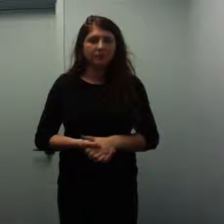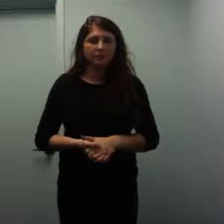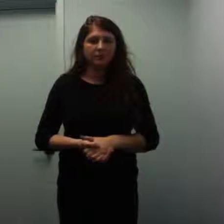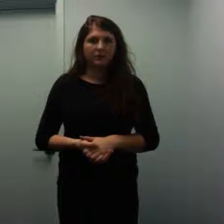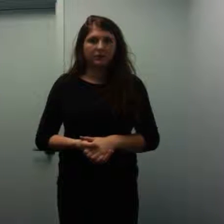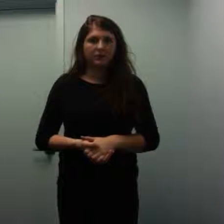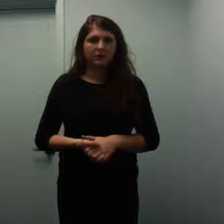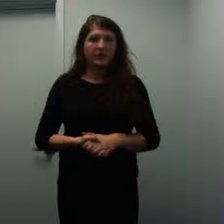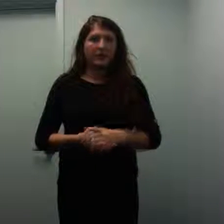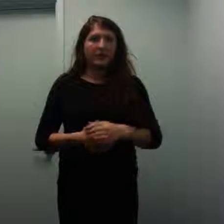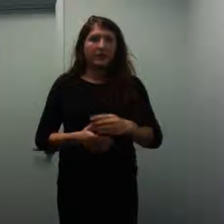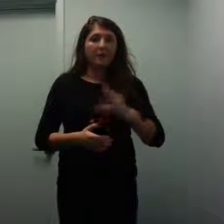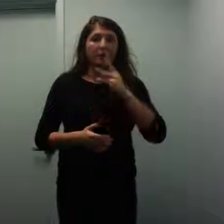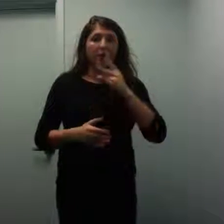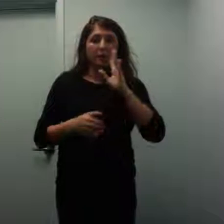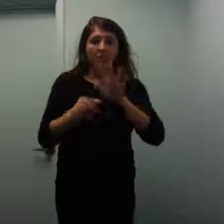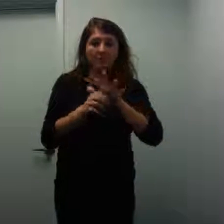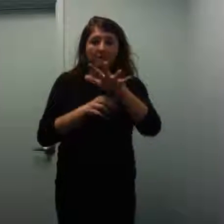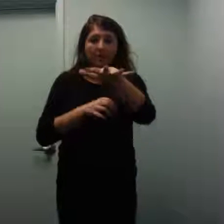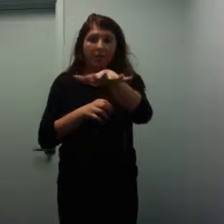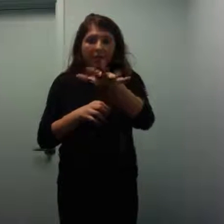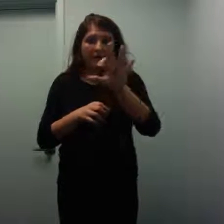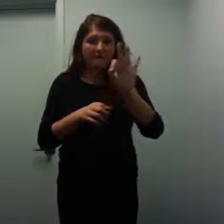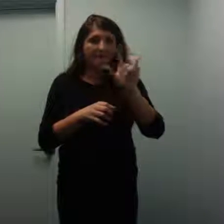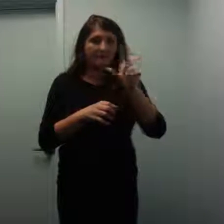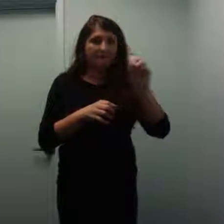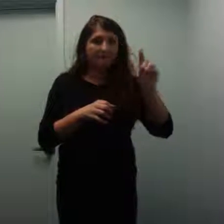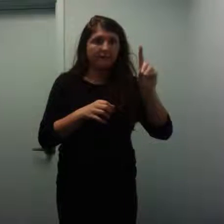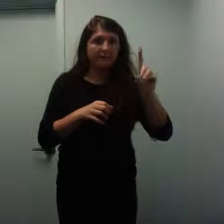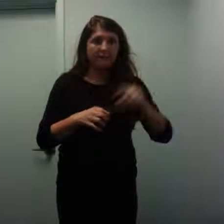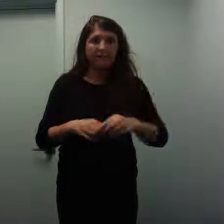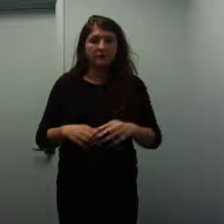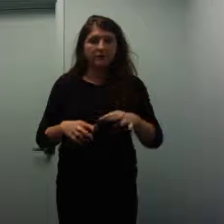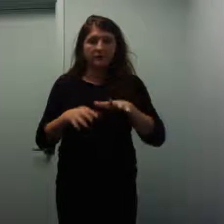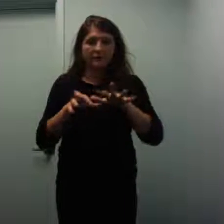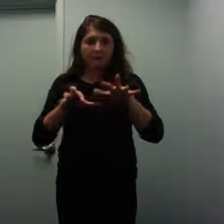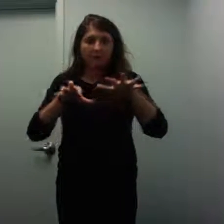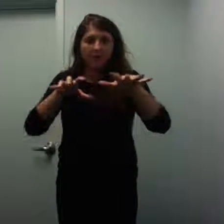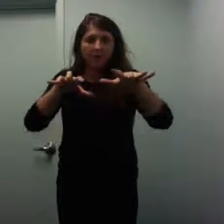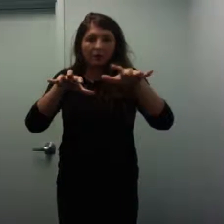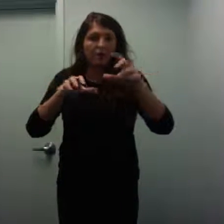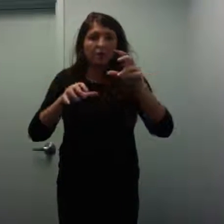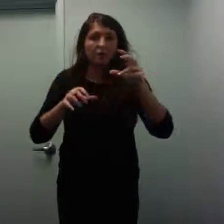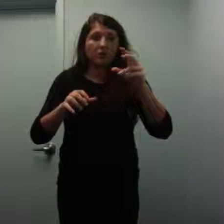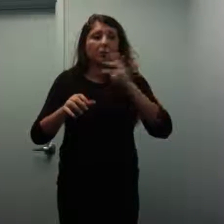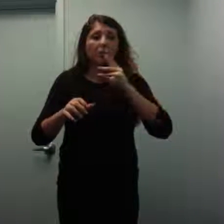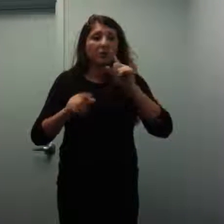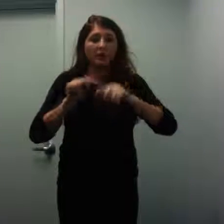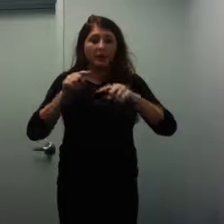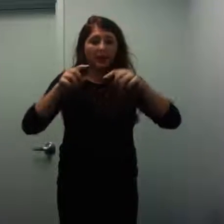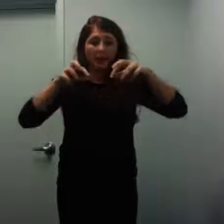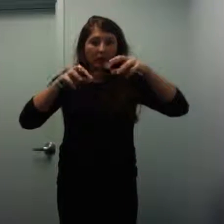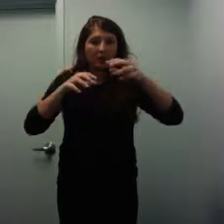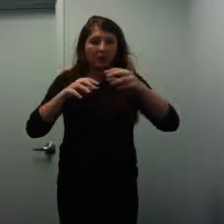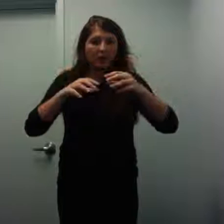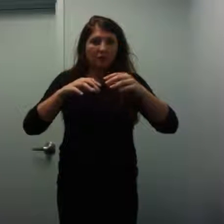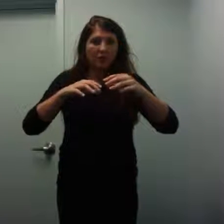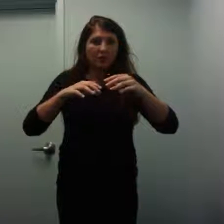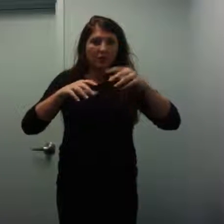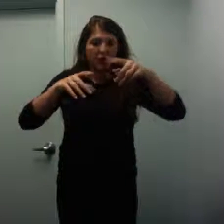Floods. The water can't go in the ground, it's got to run up on top. Usually run downhill. It's like the video we watched